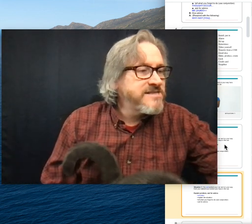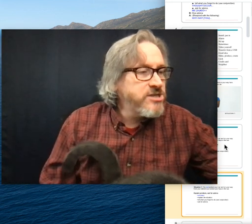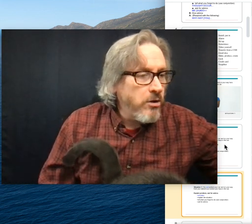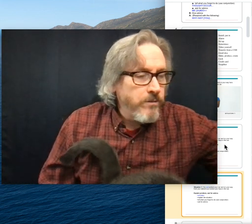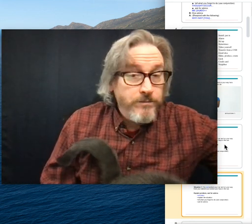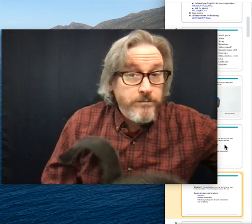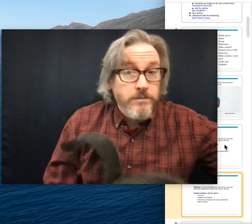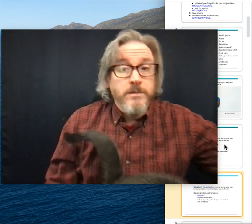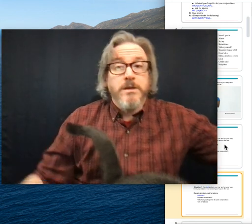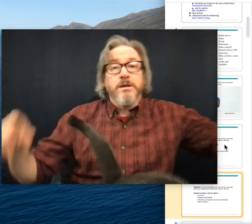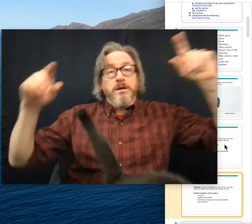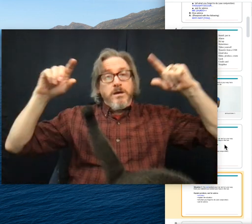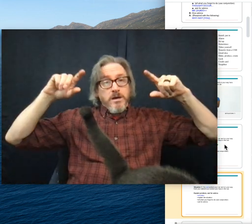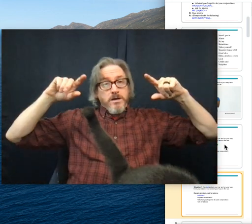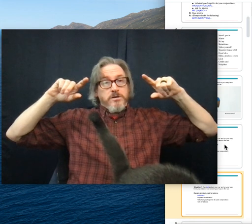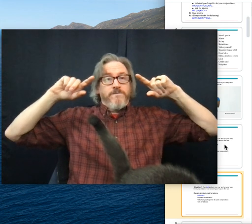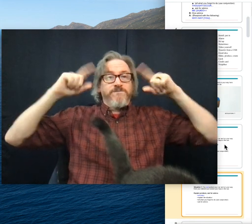So,